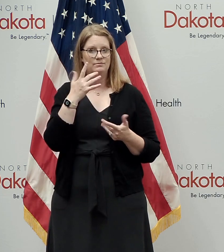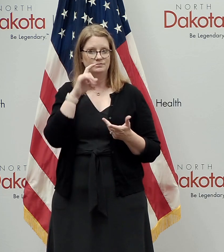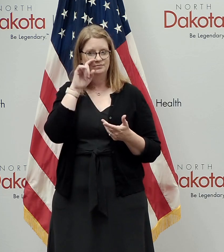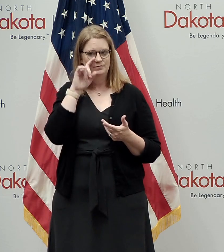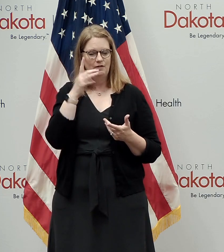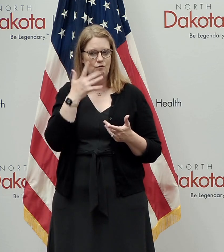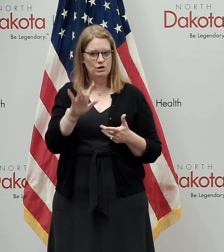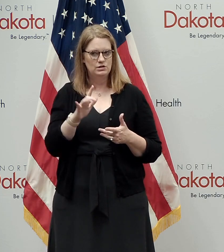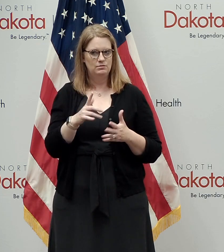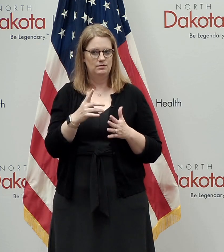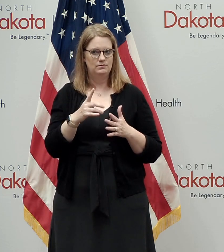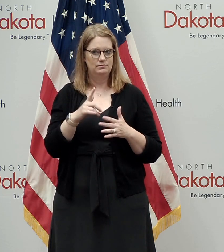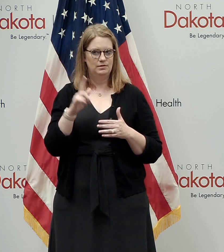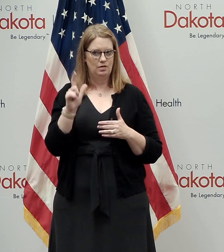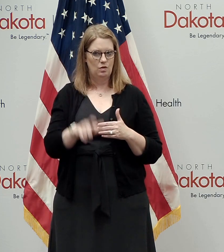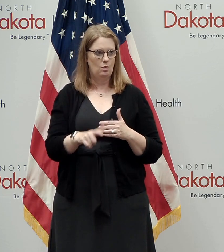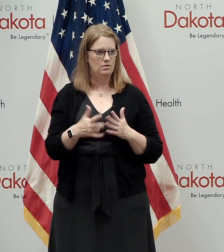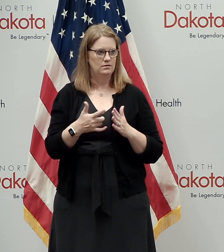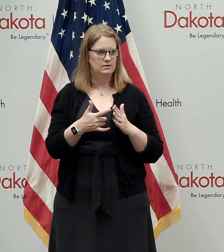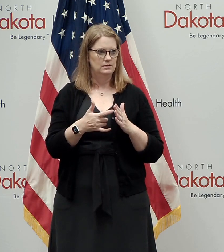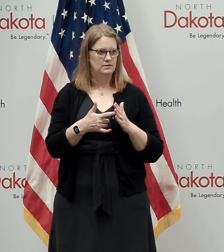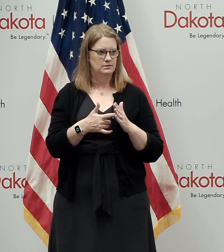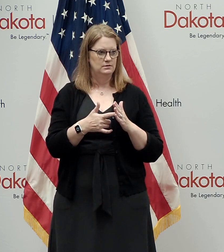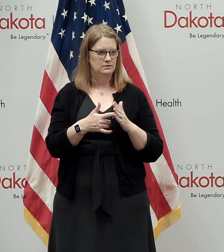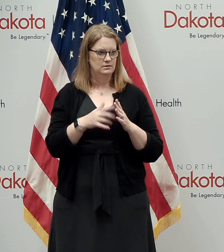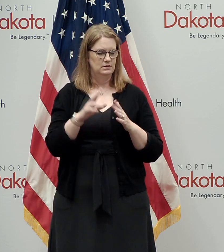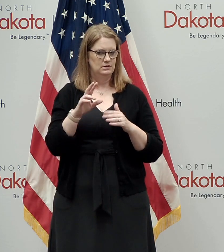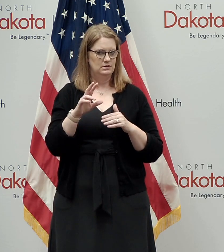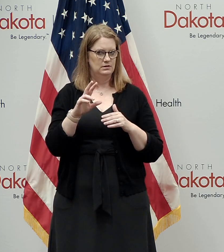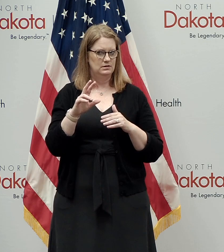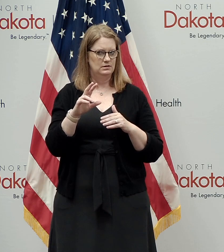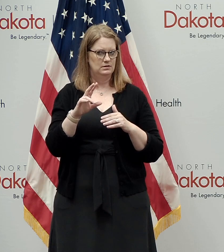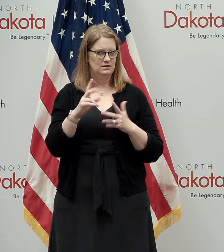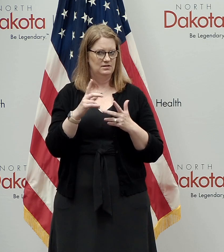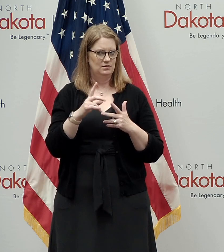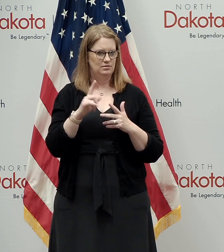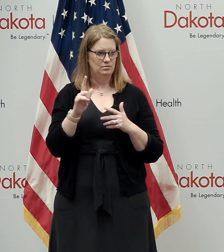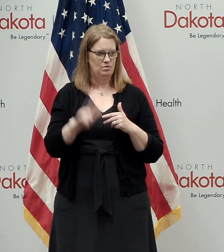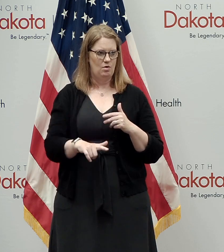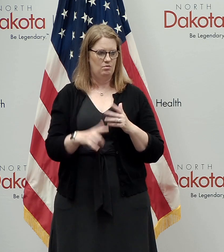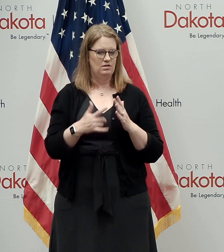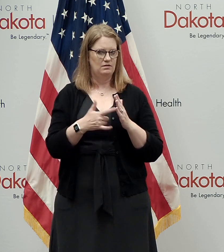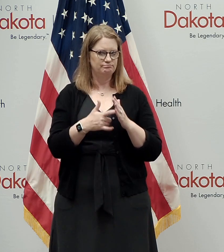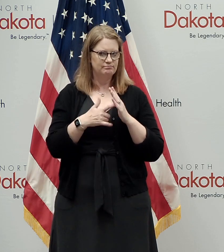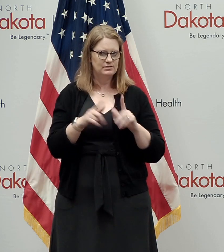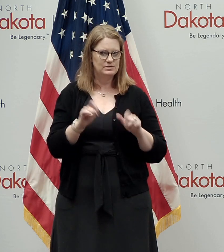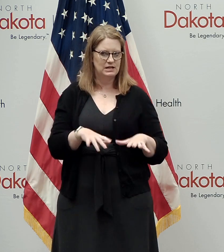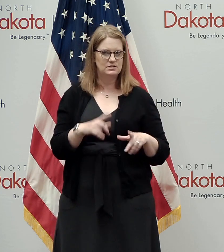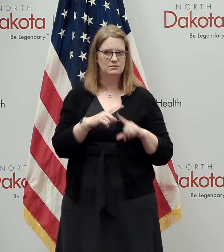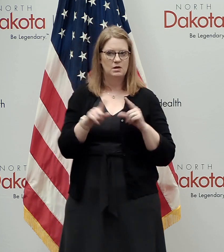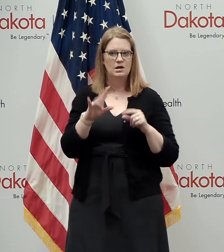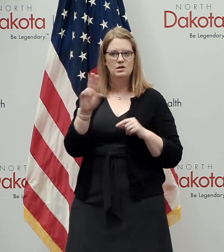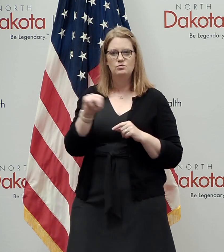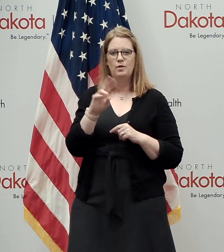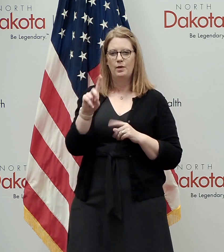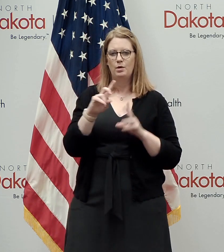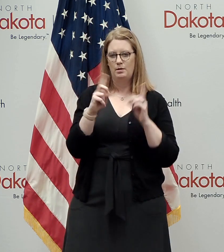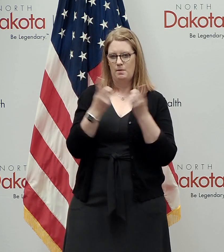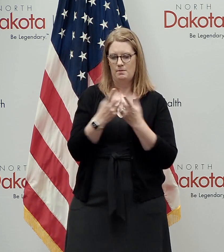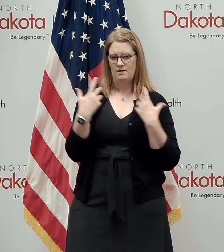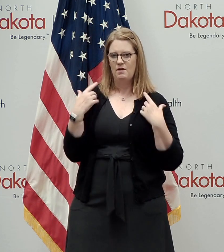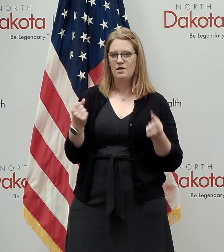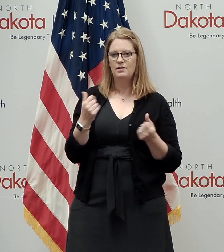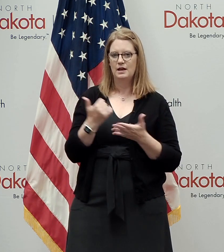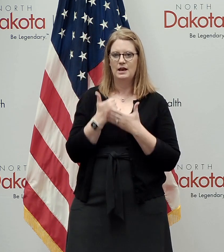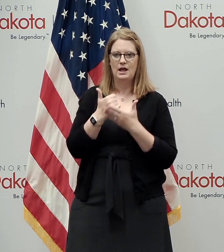of demanding on the tests, and the NDOH, Department of Health, can help us on this strategy. So I think if we looked at the details, of